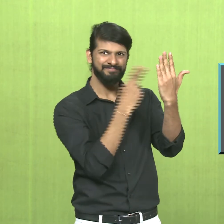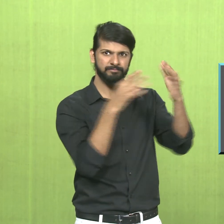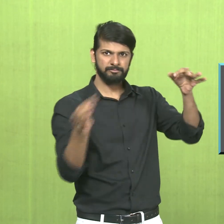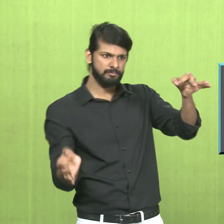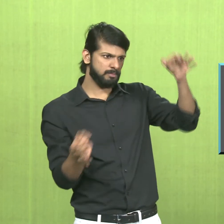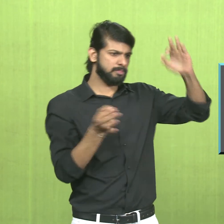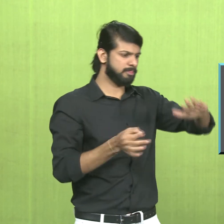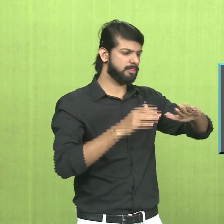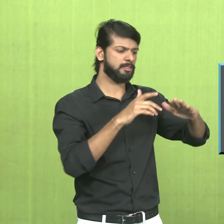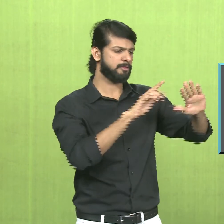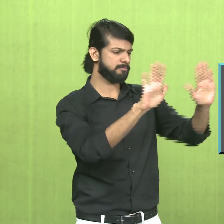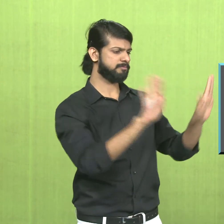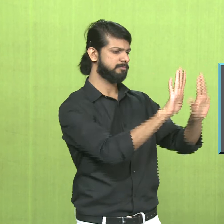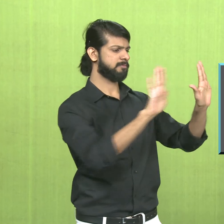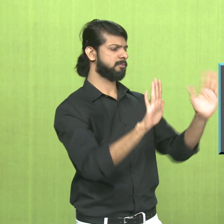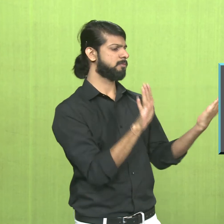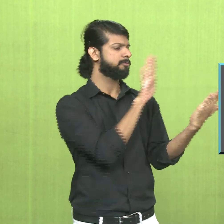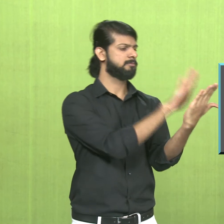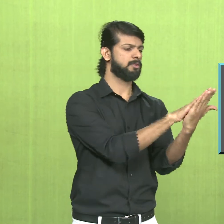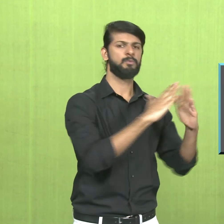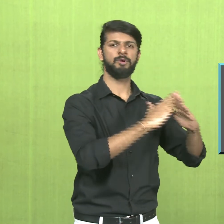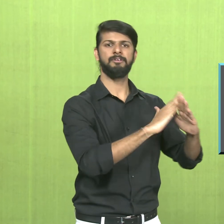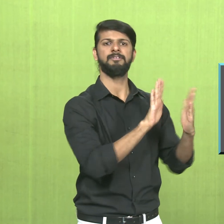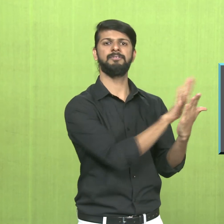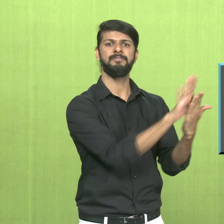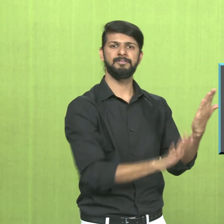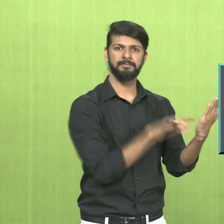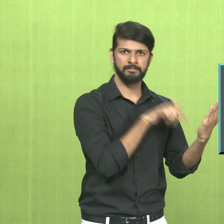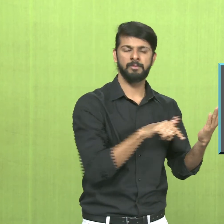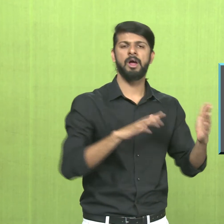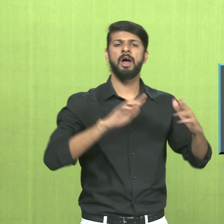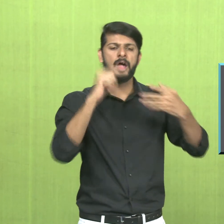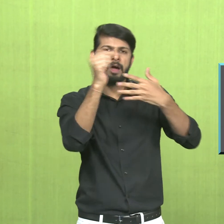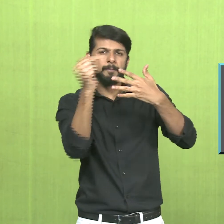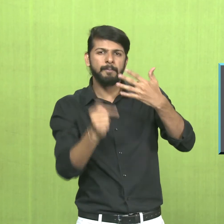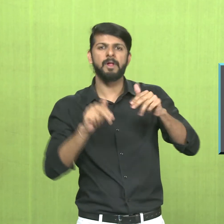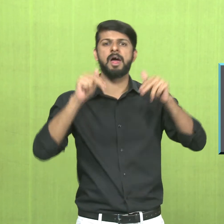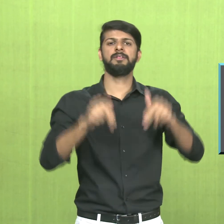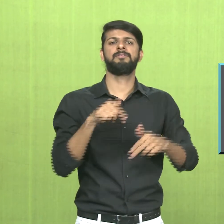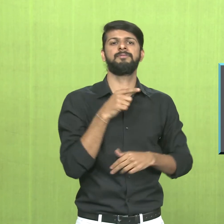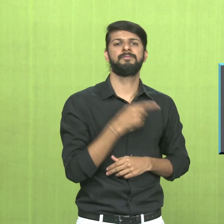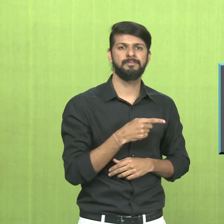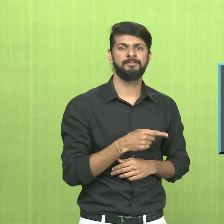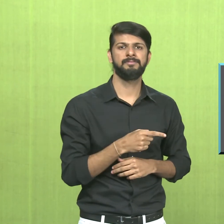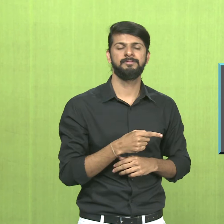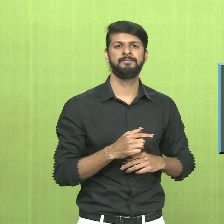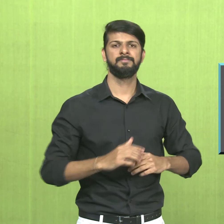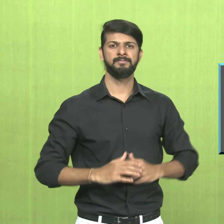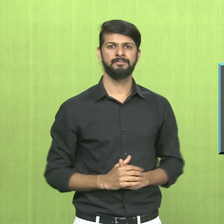painting knives and tracing paper. These are the basic items which are required for pastel